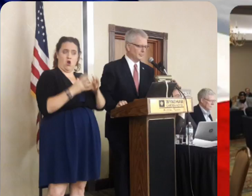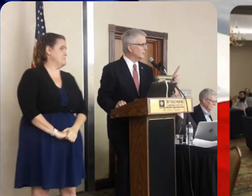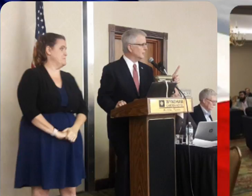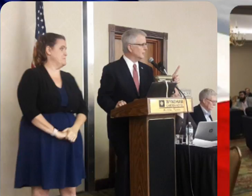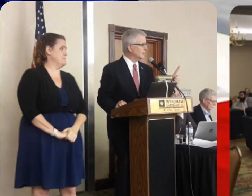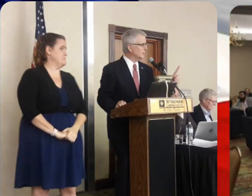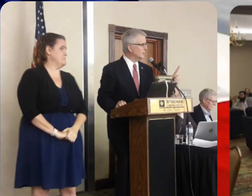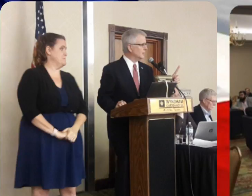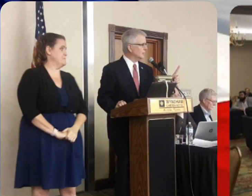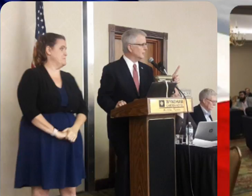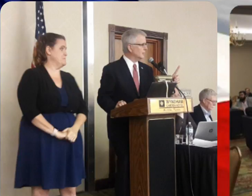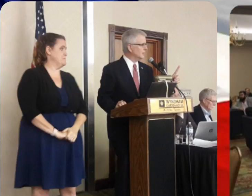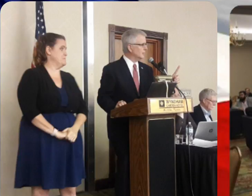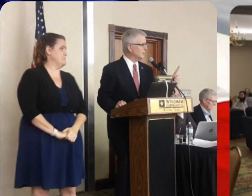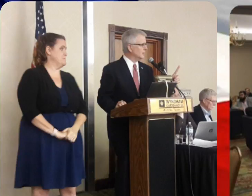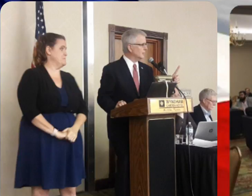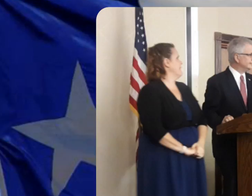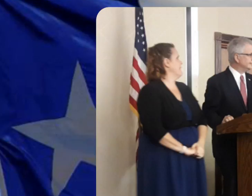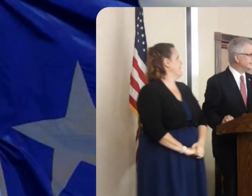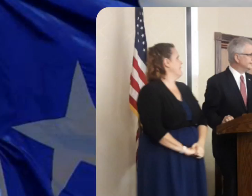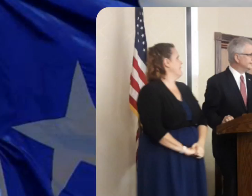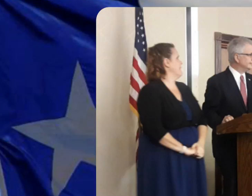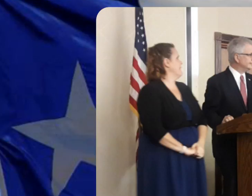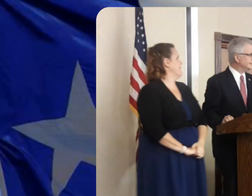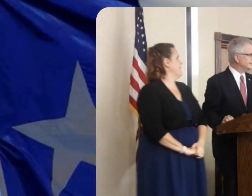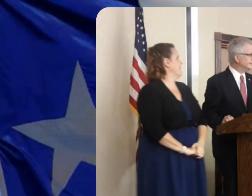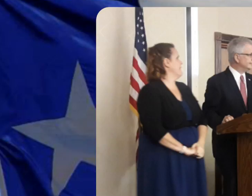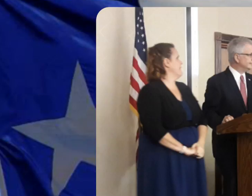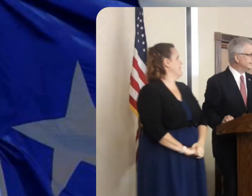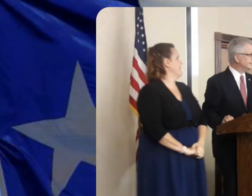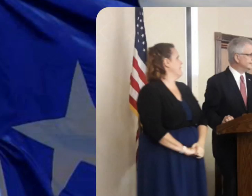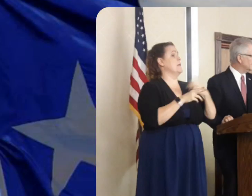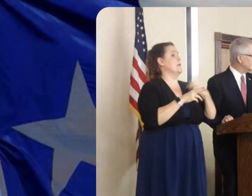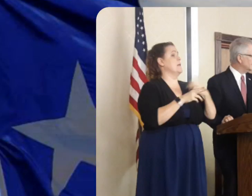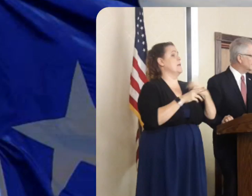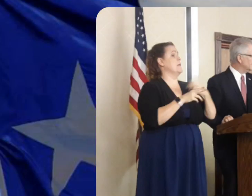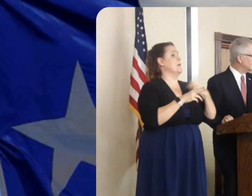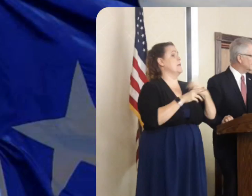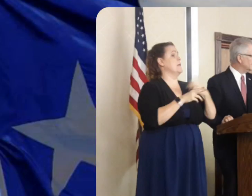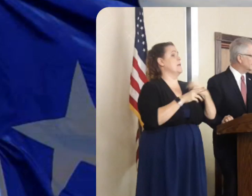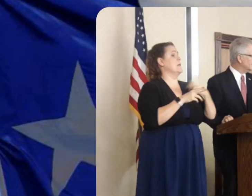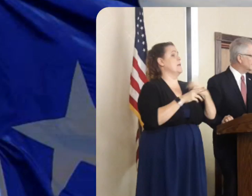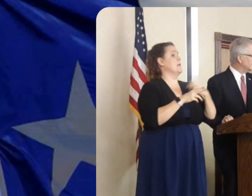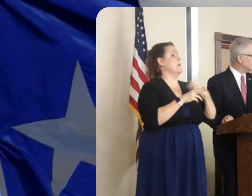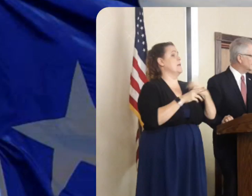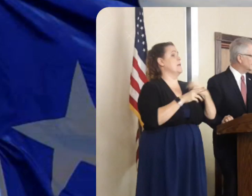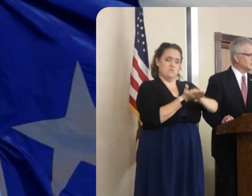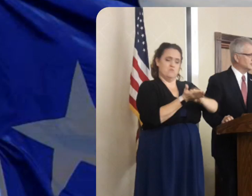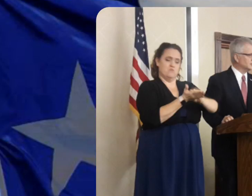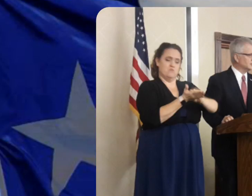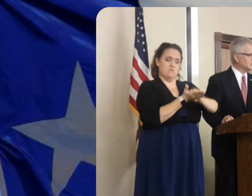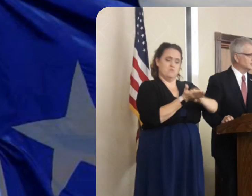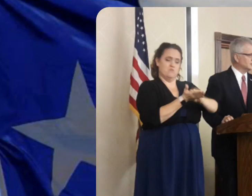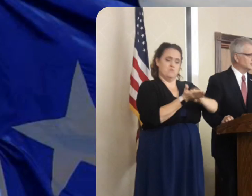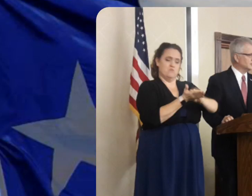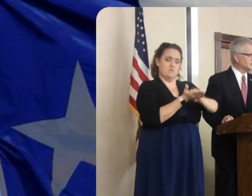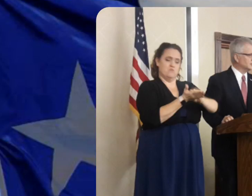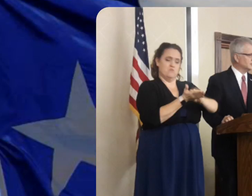I did want to mention that you may or may not have seen the press releases, but we got some good TV coverage